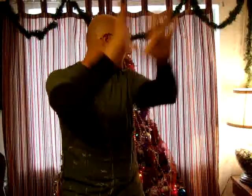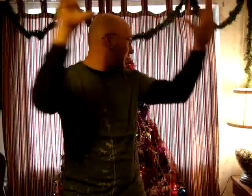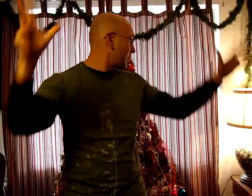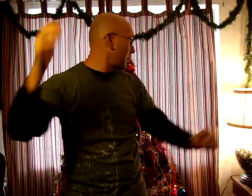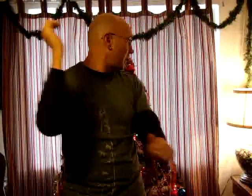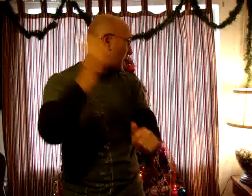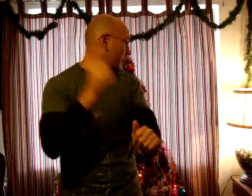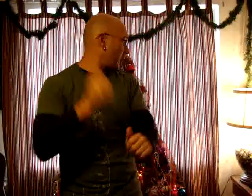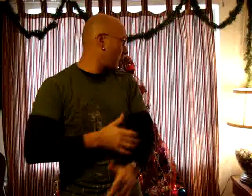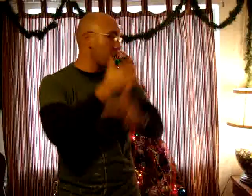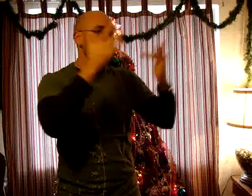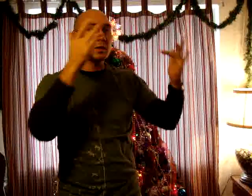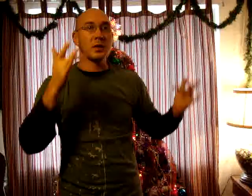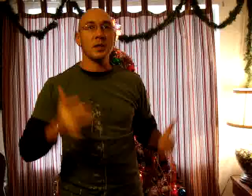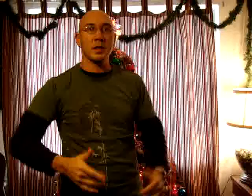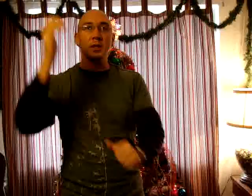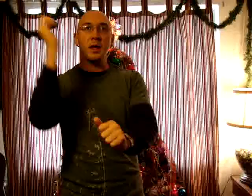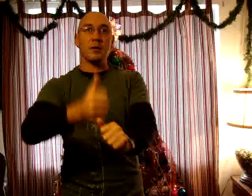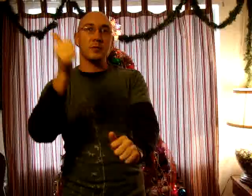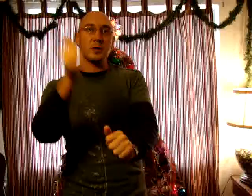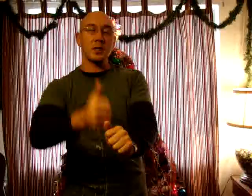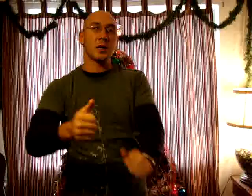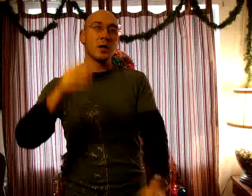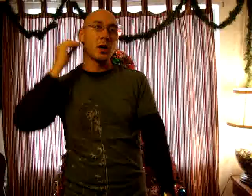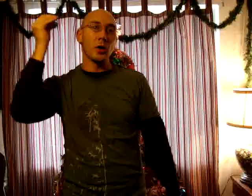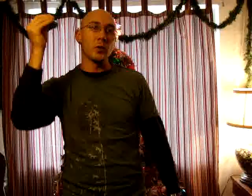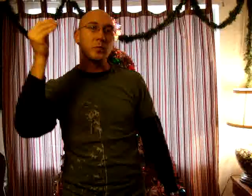shines in every heart and every home.